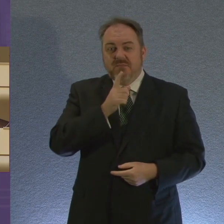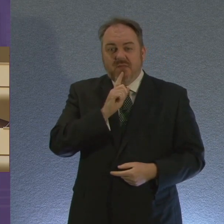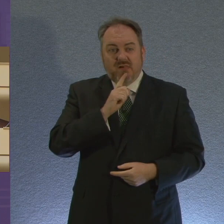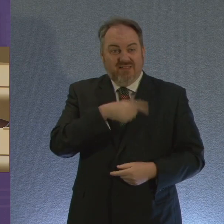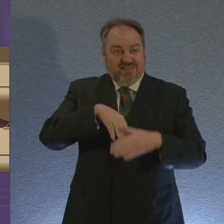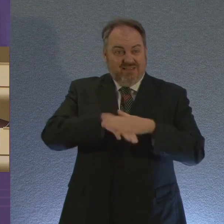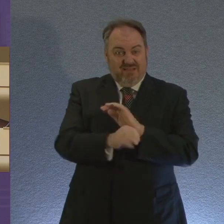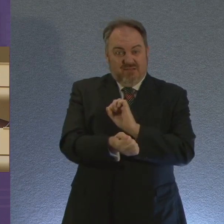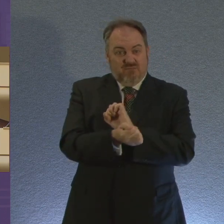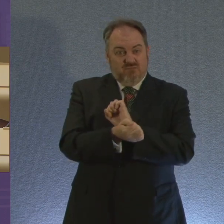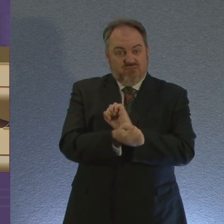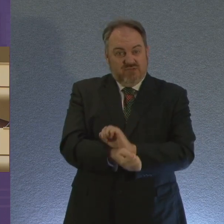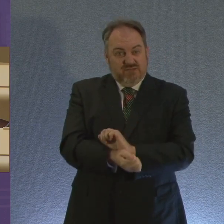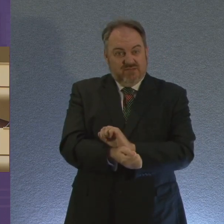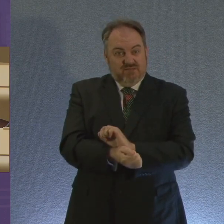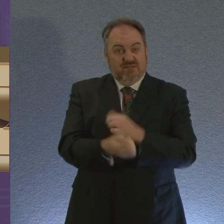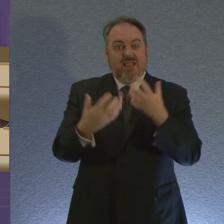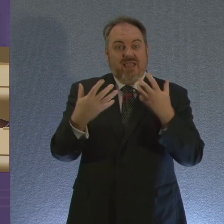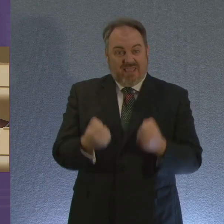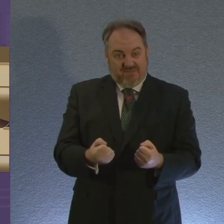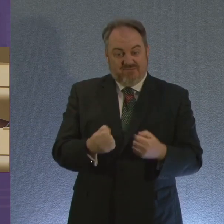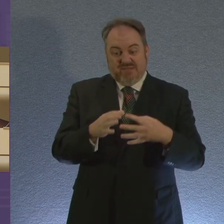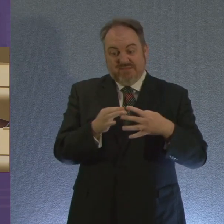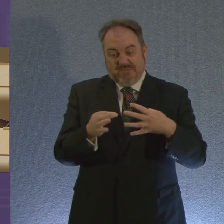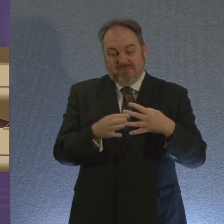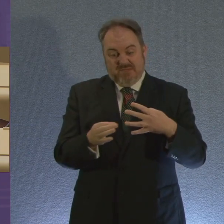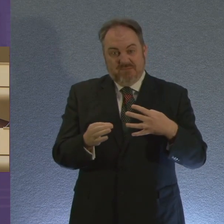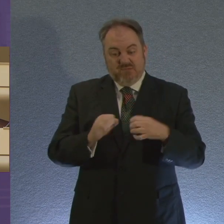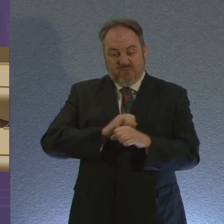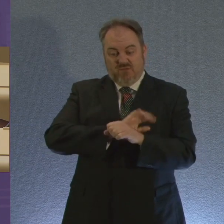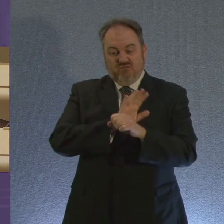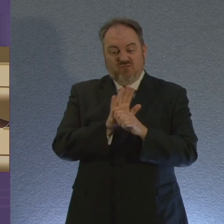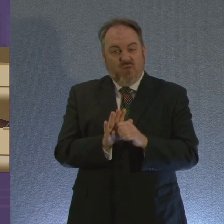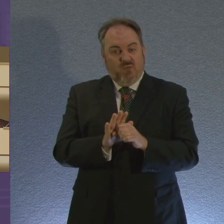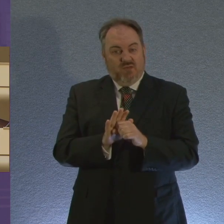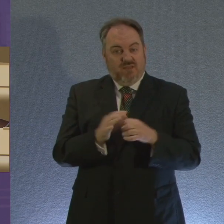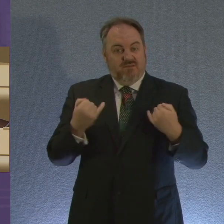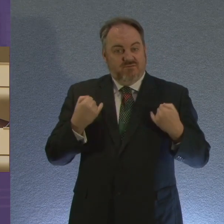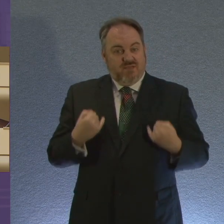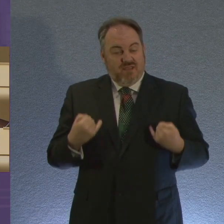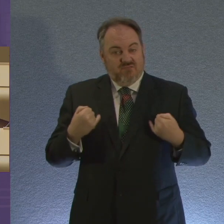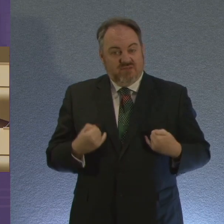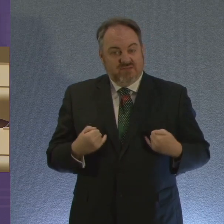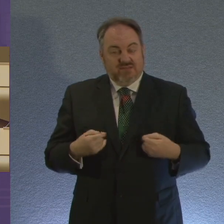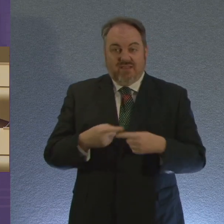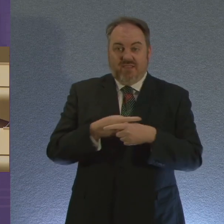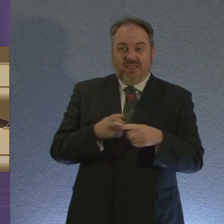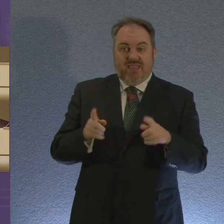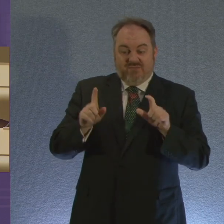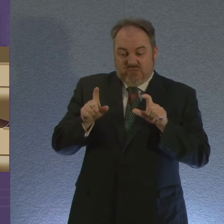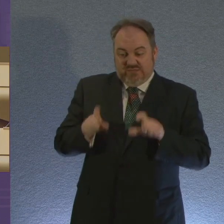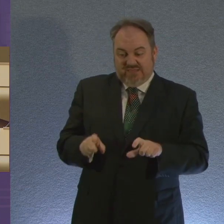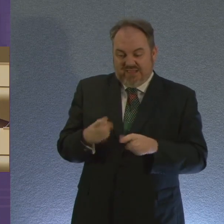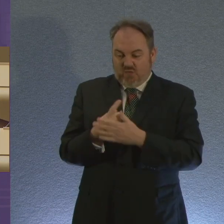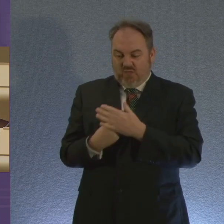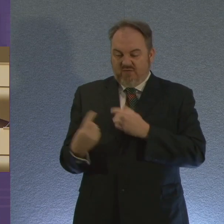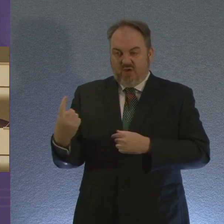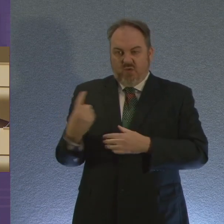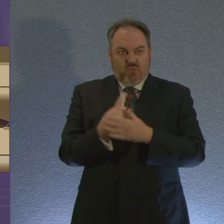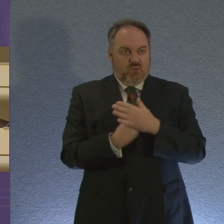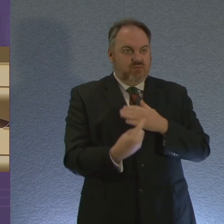people displaying the symptoms of COVID-19 in prisons that have had to be self-isolated. And that can